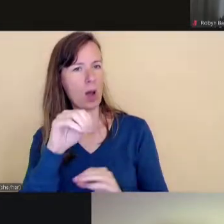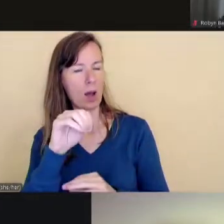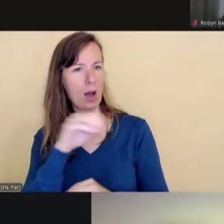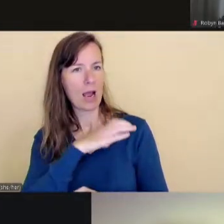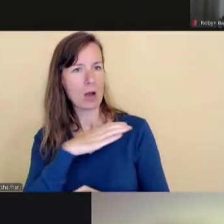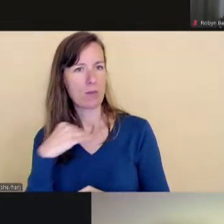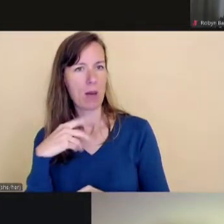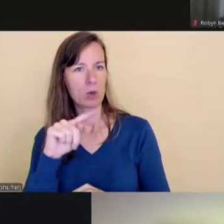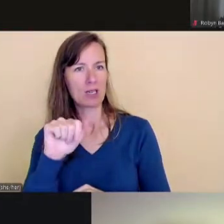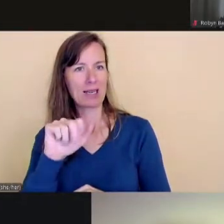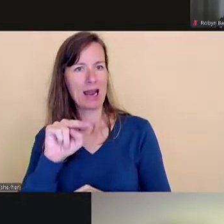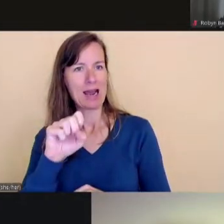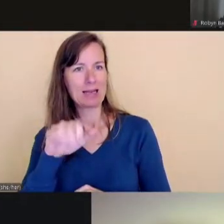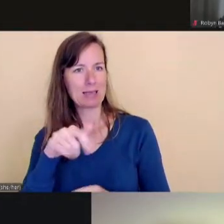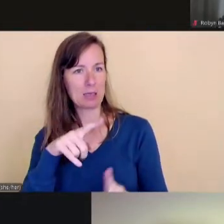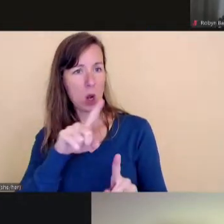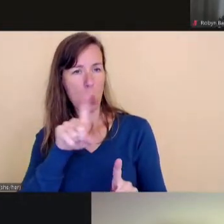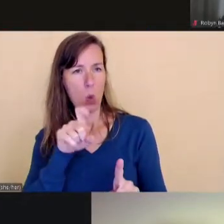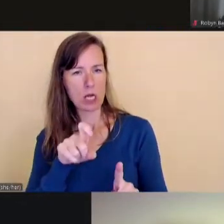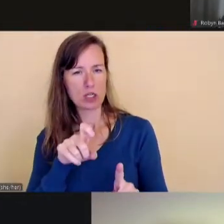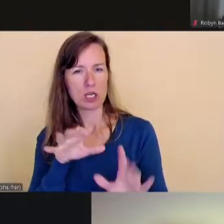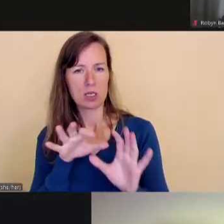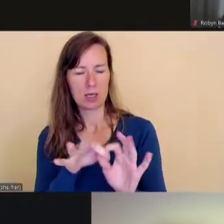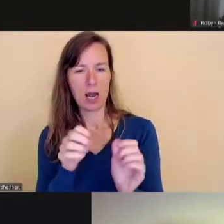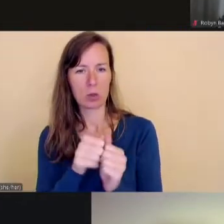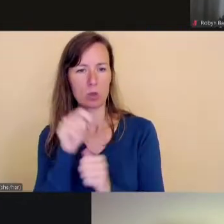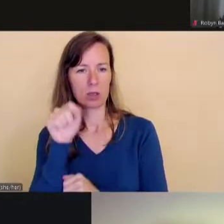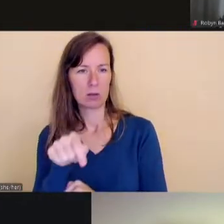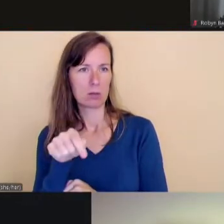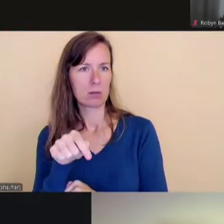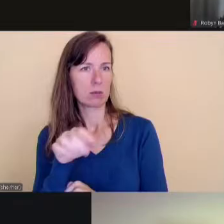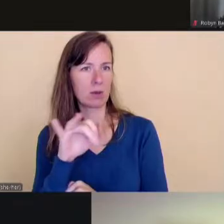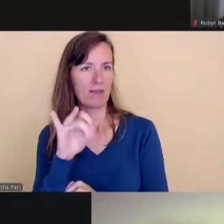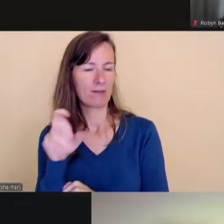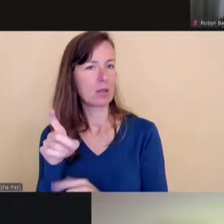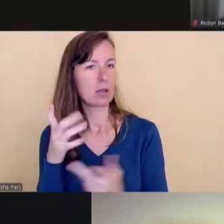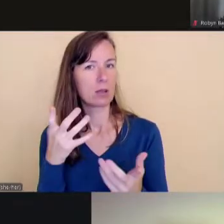field, and Councilmember Tansey, I'll defer to you now.